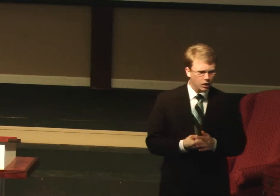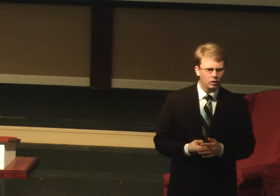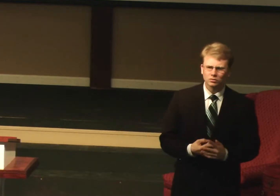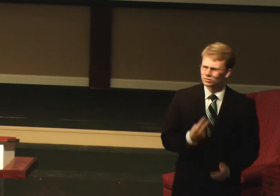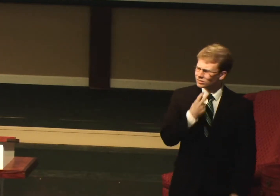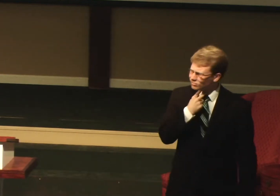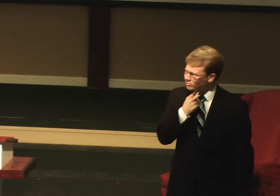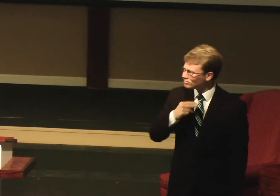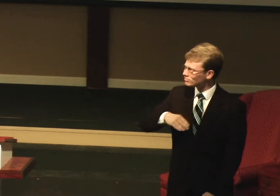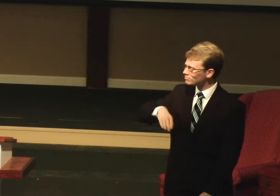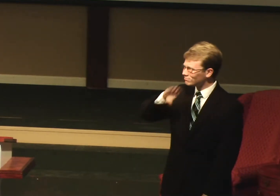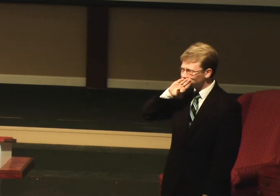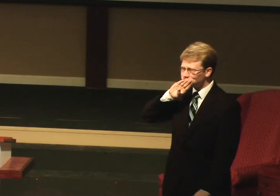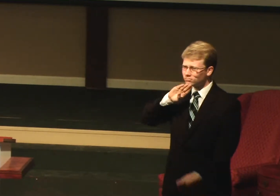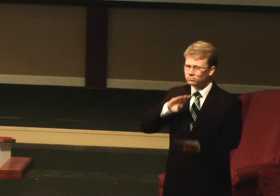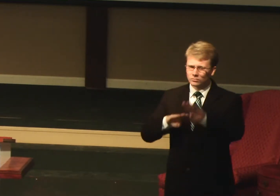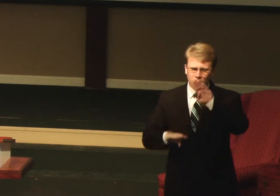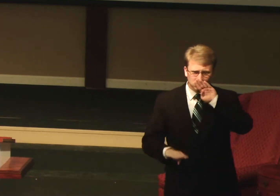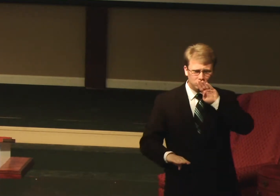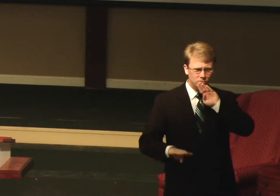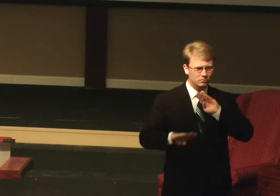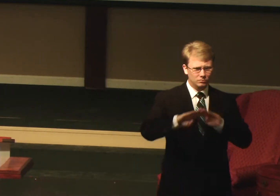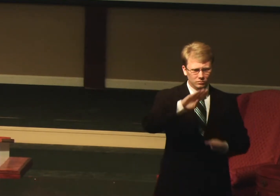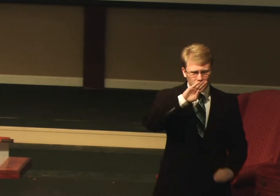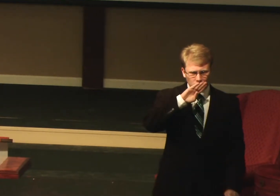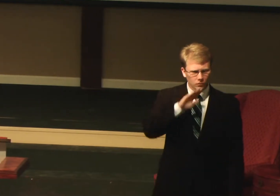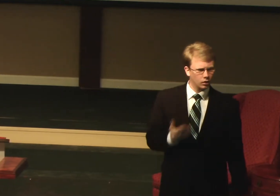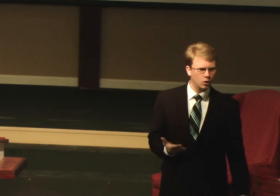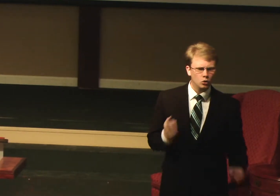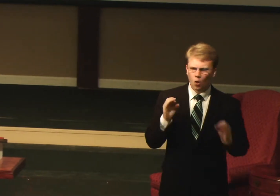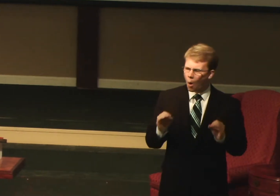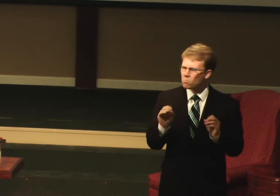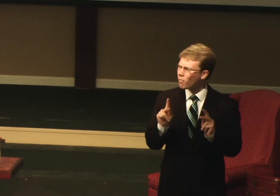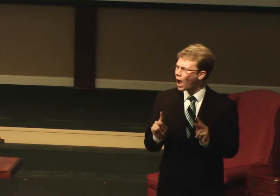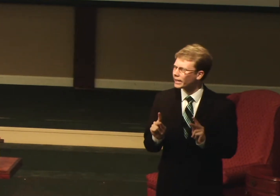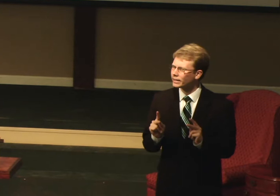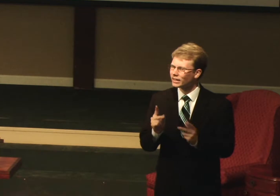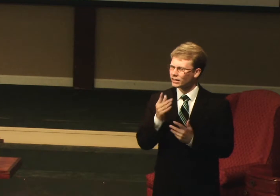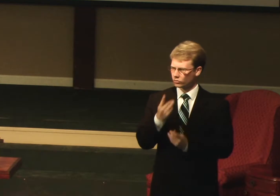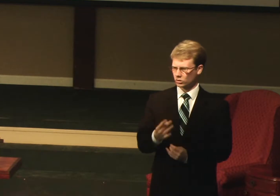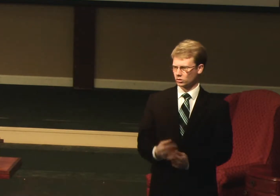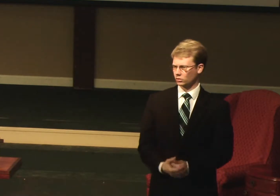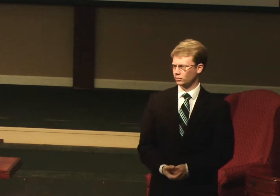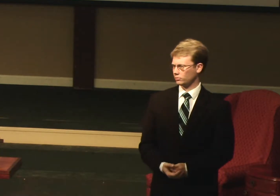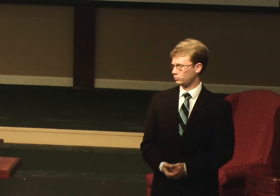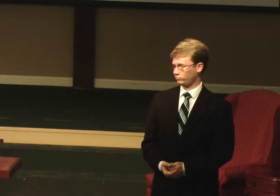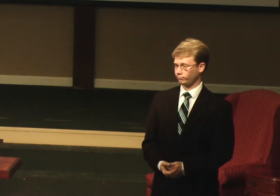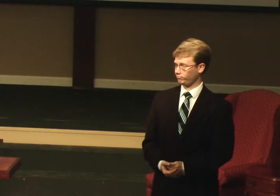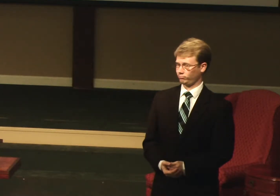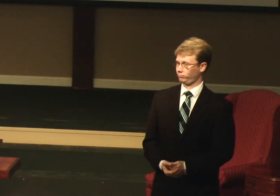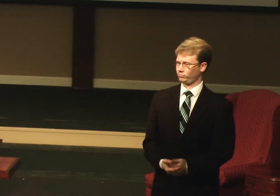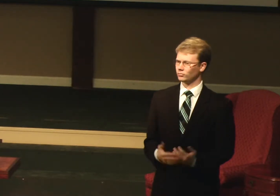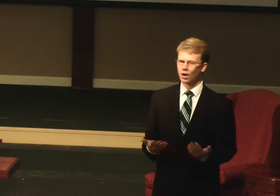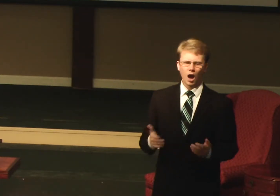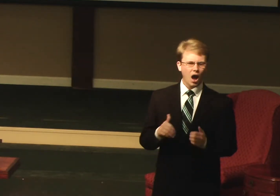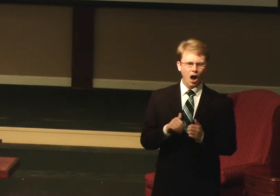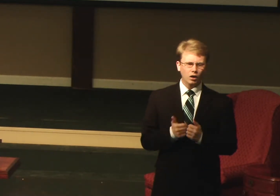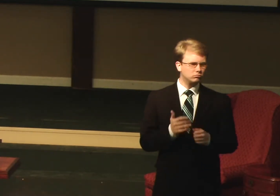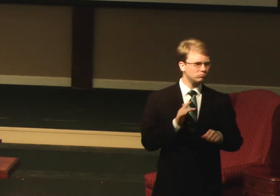in Peru afterwards. It was a very frustrating time. There was really nobody interested in what he was trying